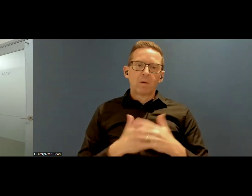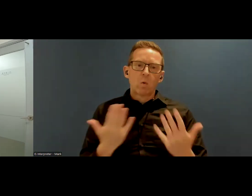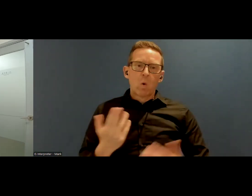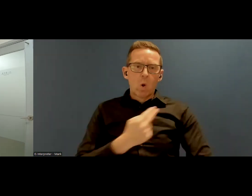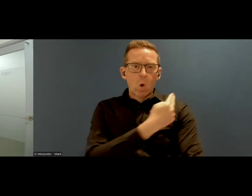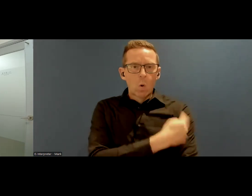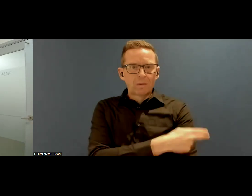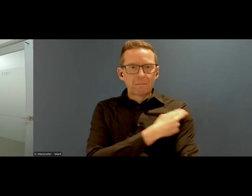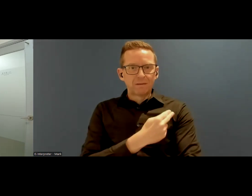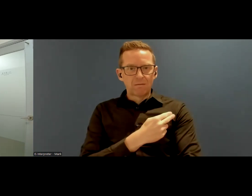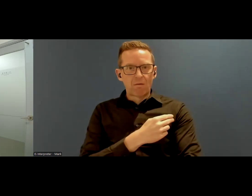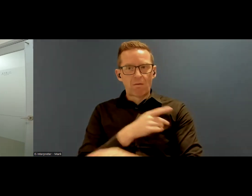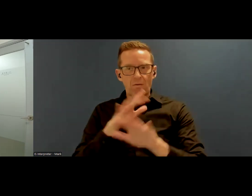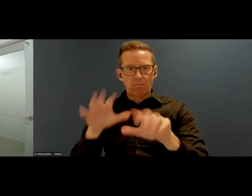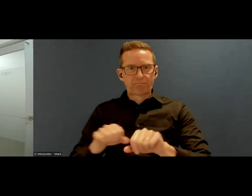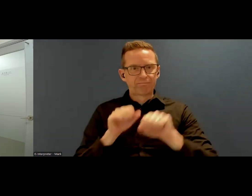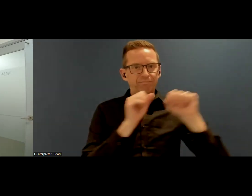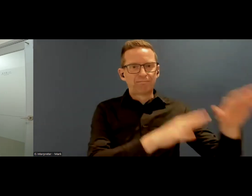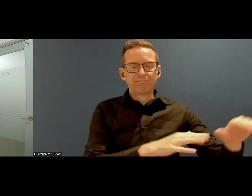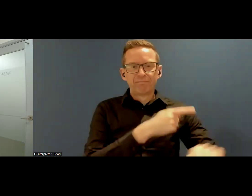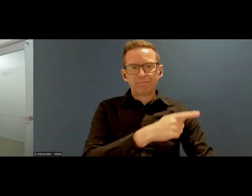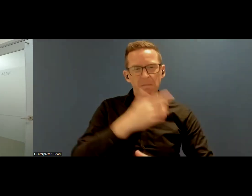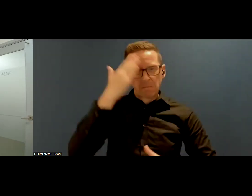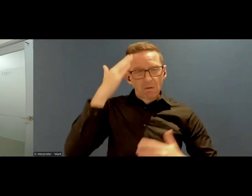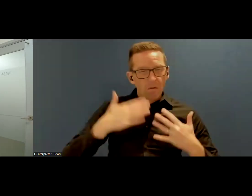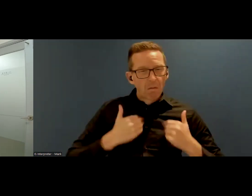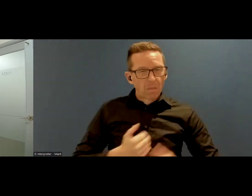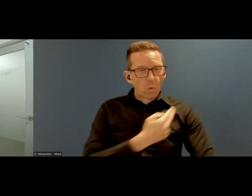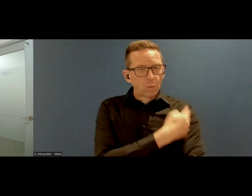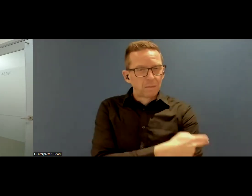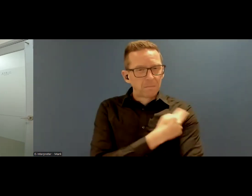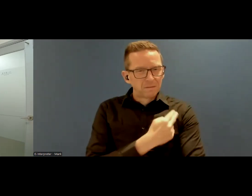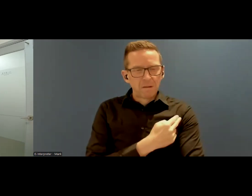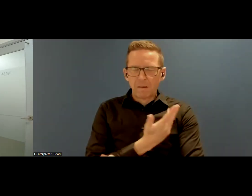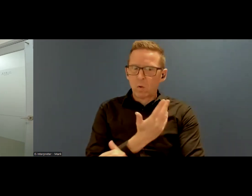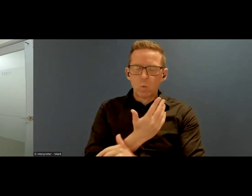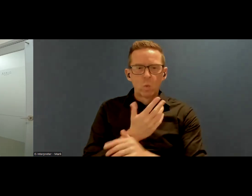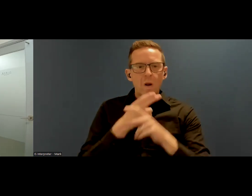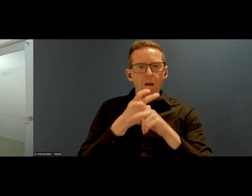hospitalized in the mental hospitals. And then after the revision,